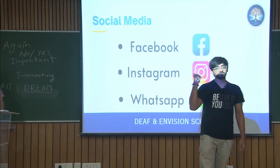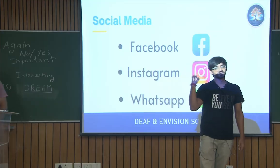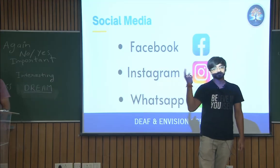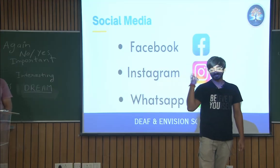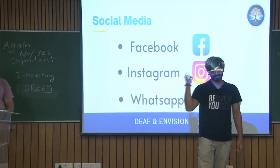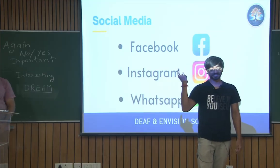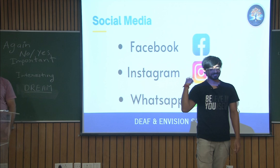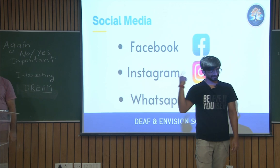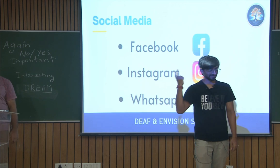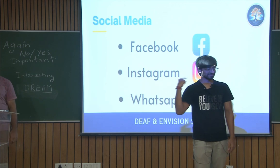Tomorrow. Yesterday.